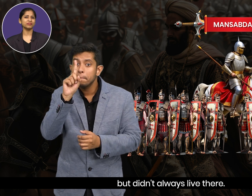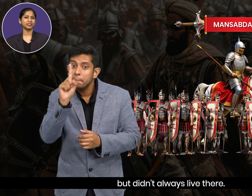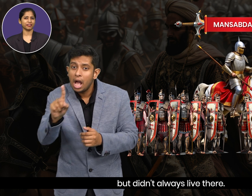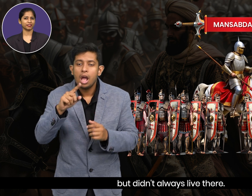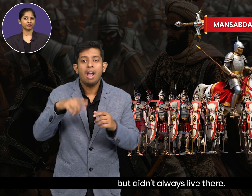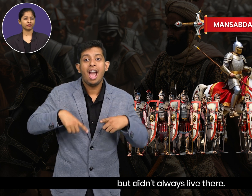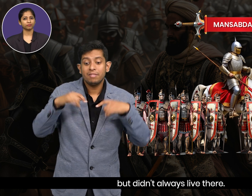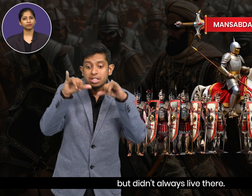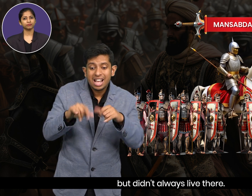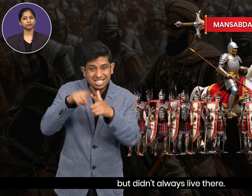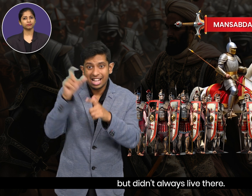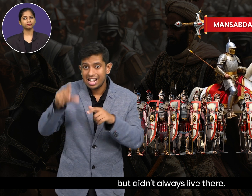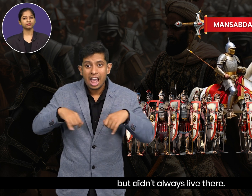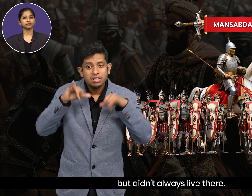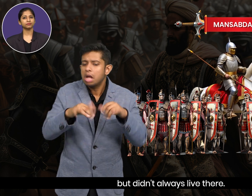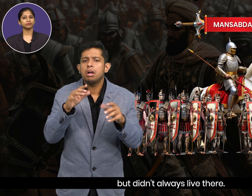always live there.